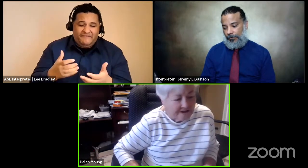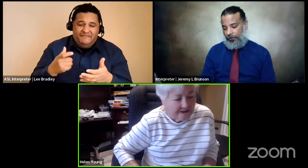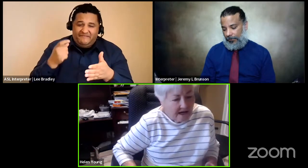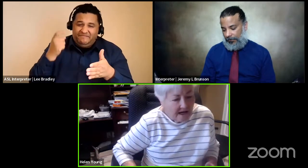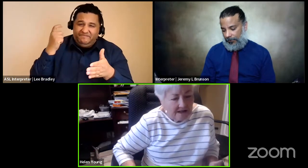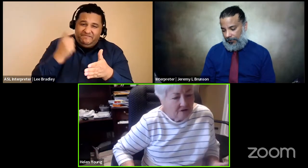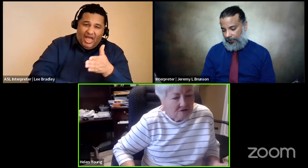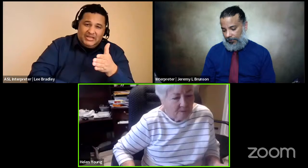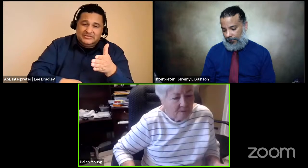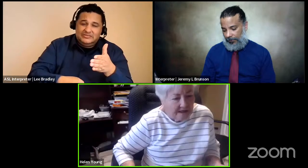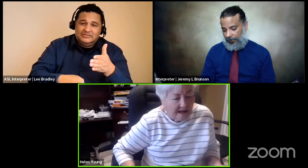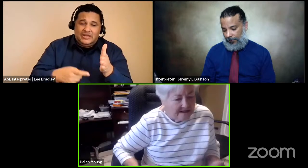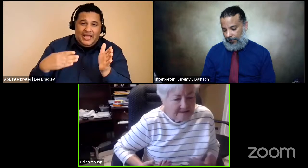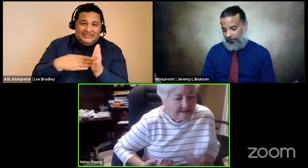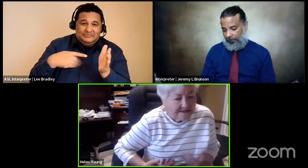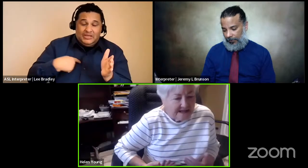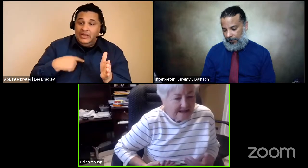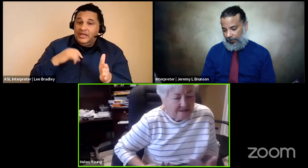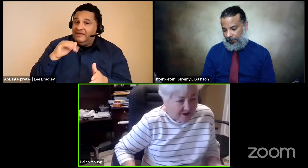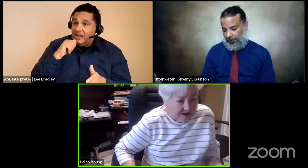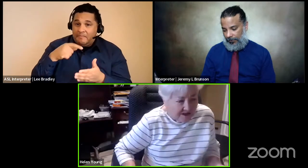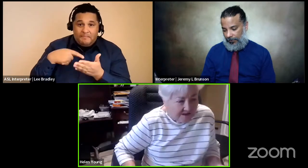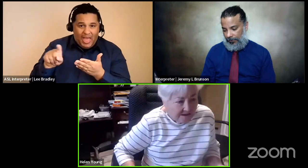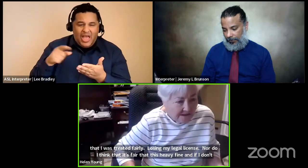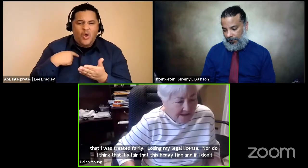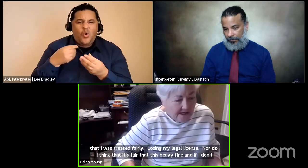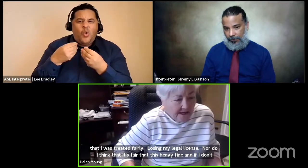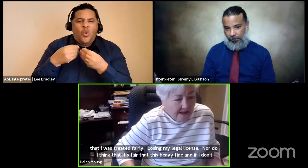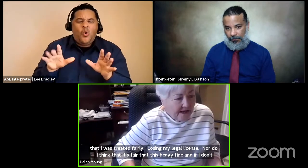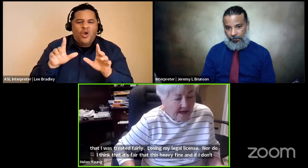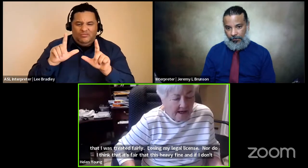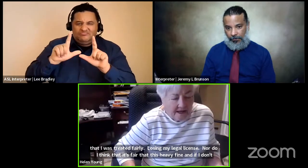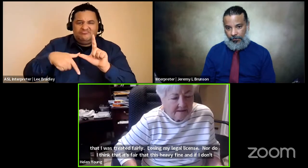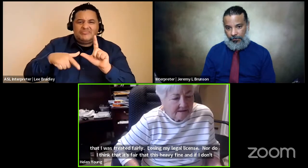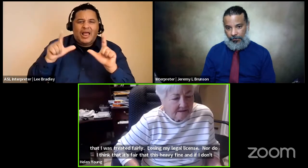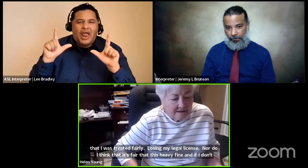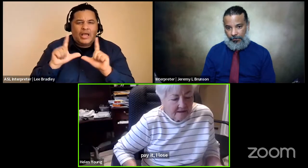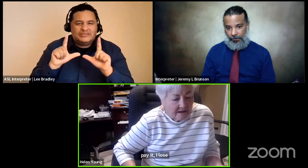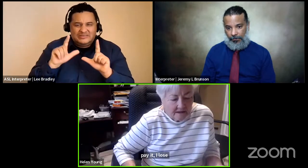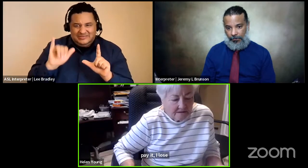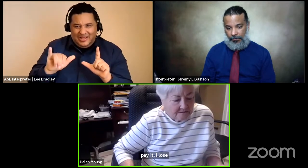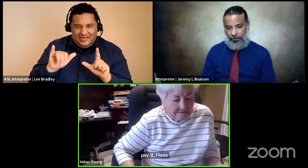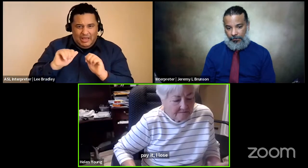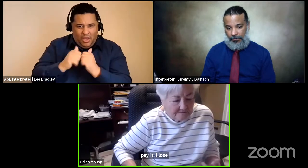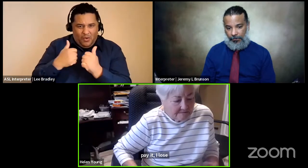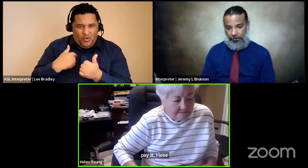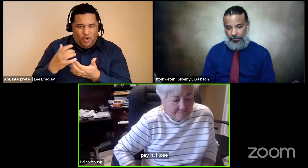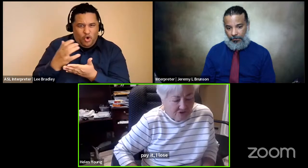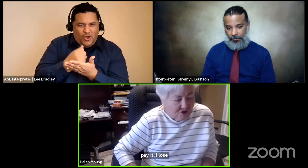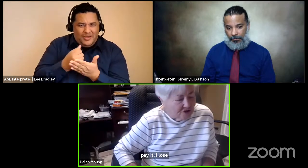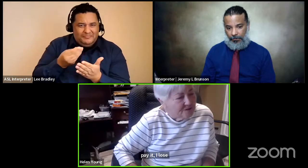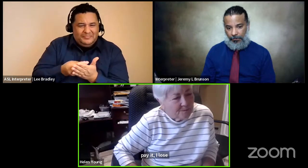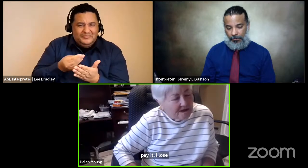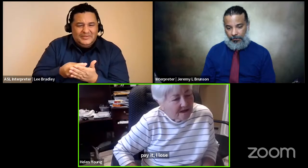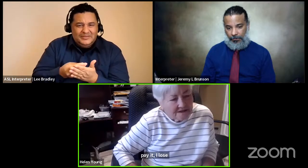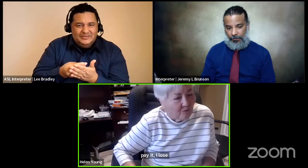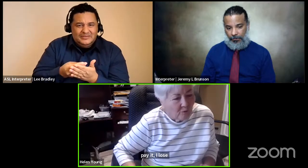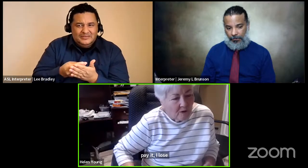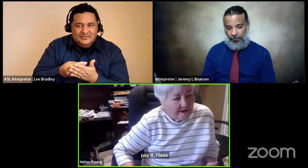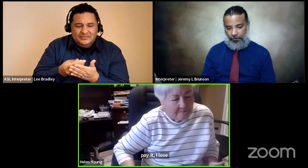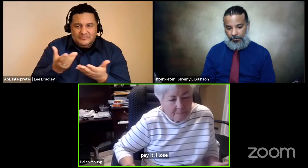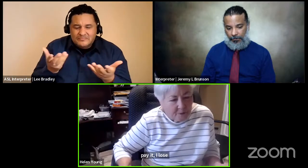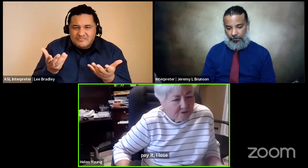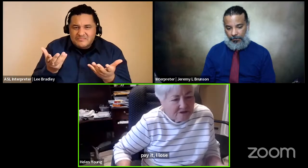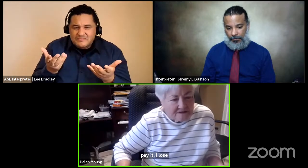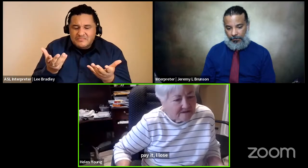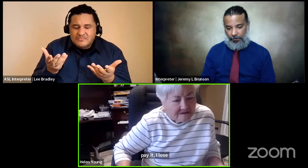don't pay it, I lose my license. That's my livelihood. And just because